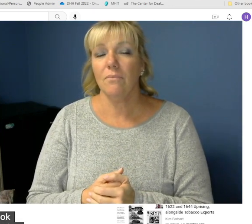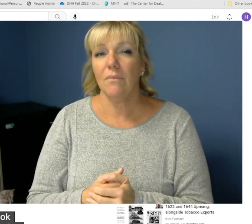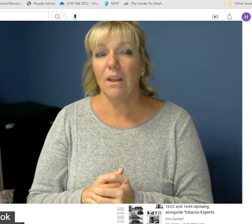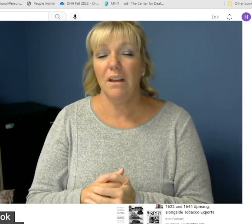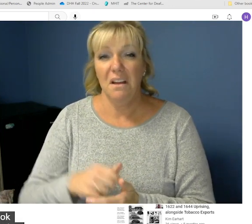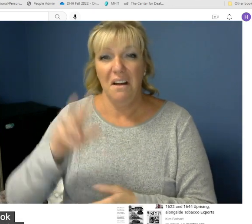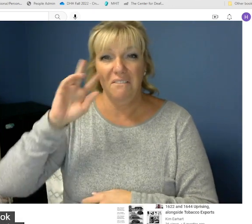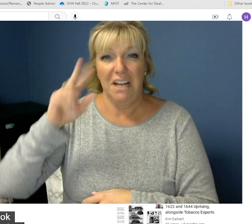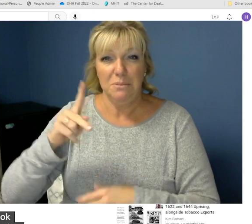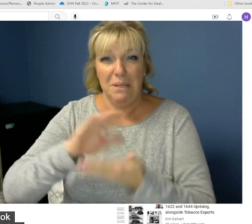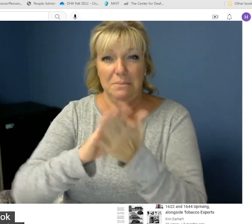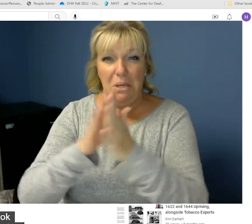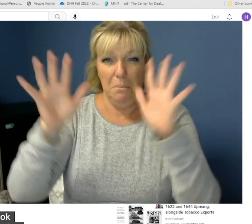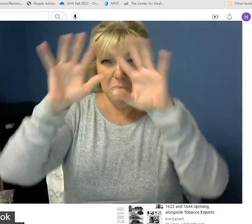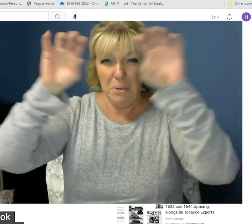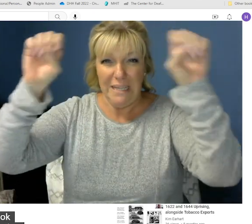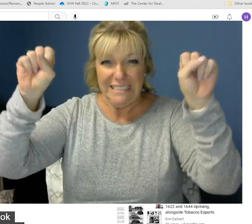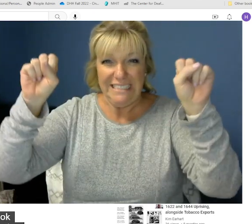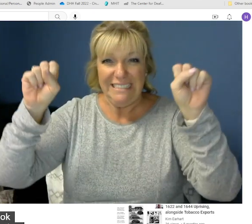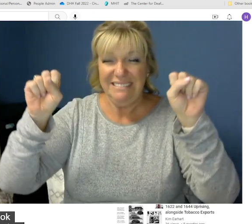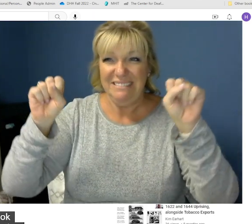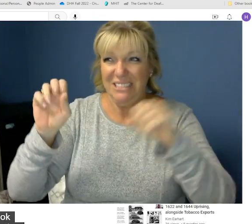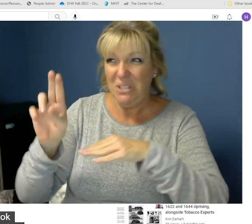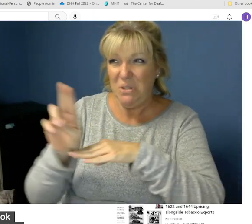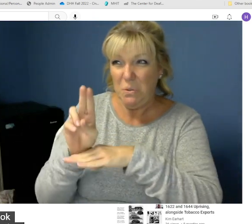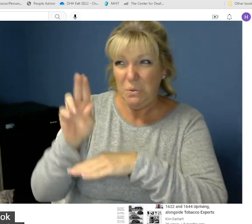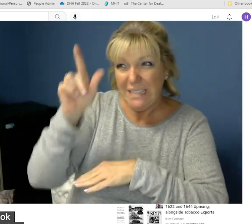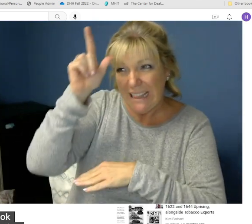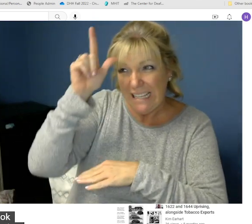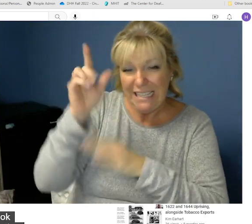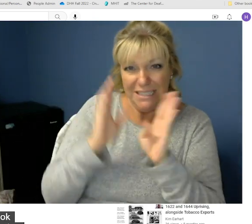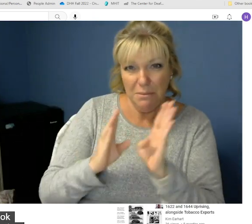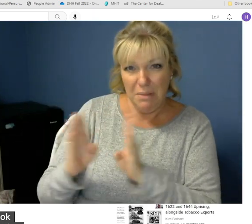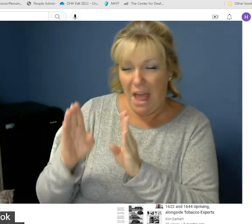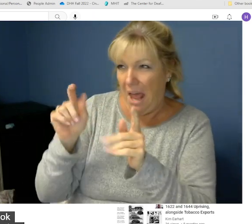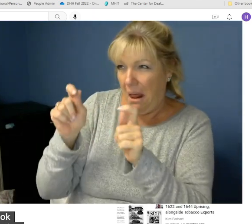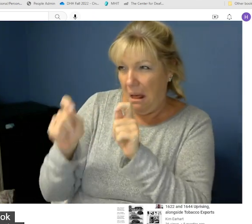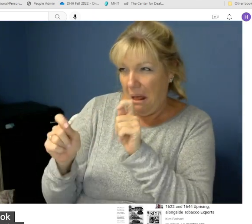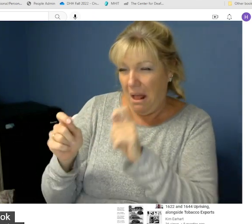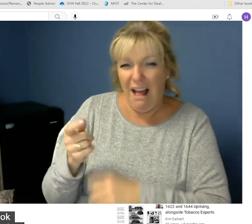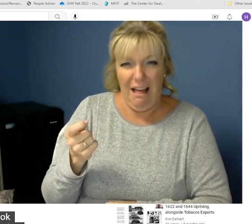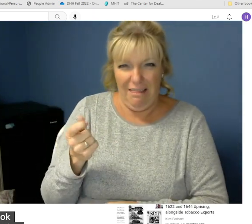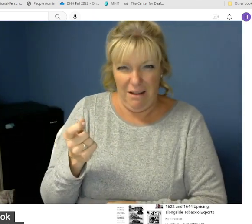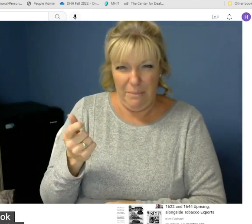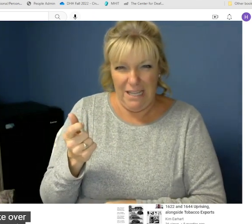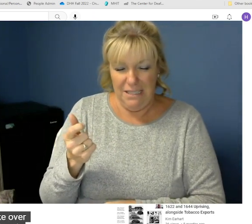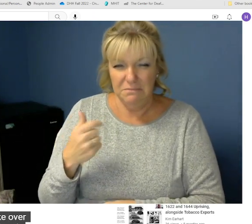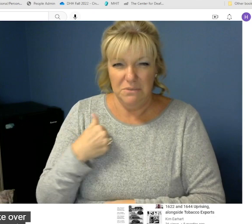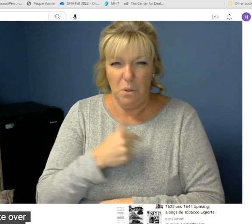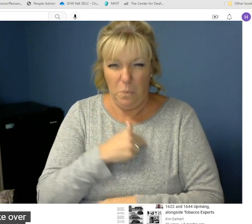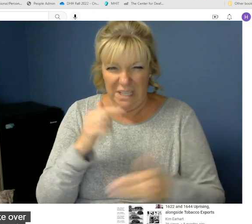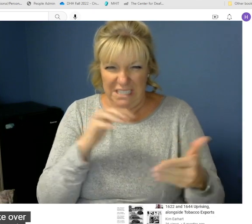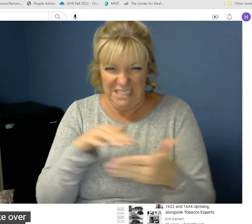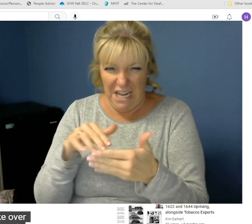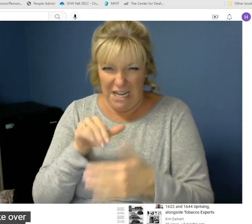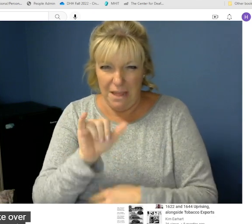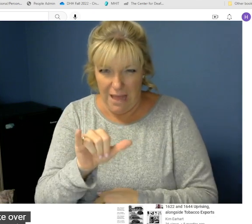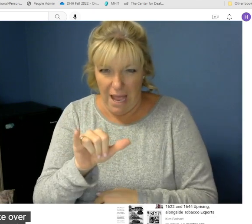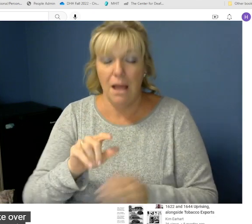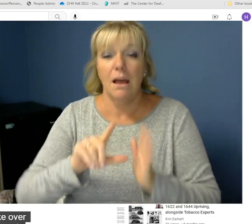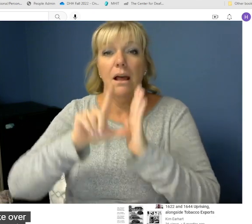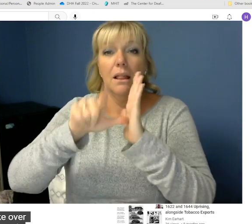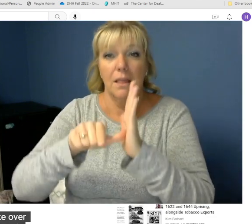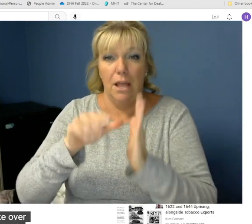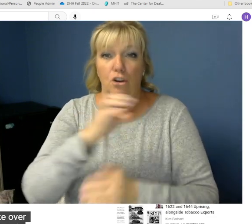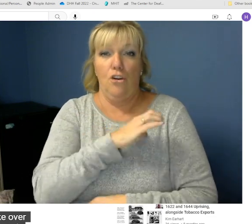plan and tweaks it a little bit. So we'll look at Reconstruction under Johnson. And then we're going to see that Congress